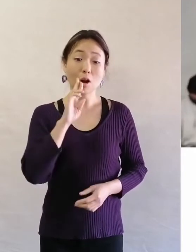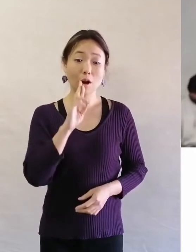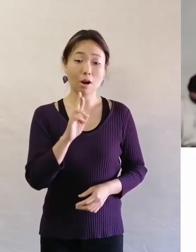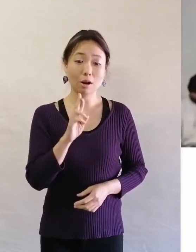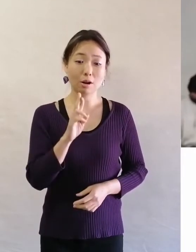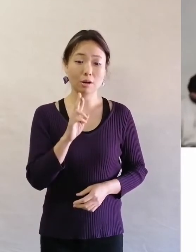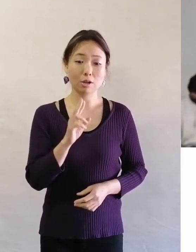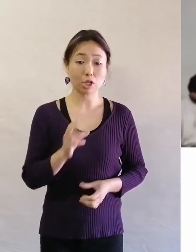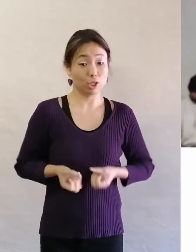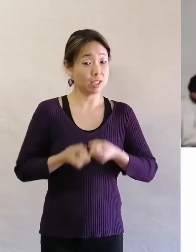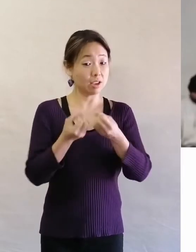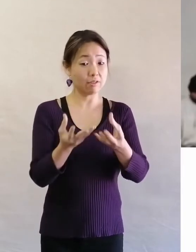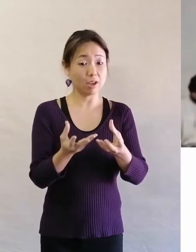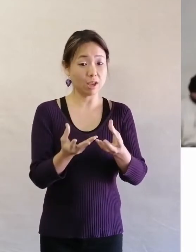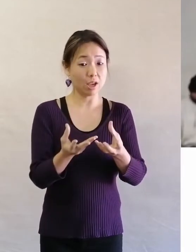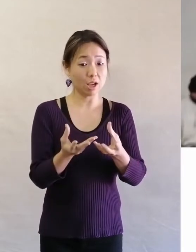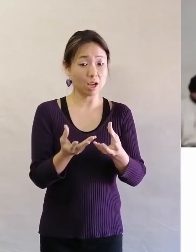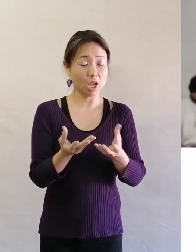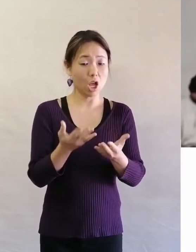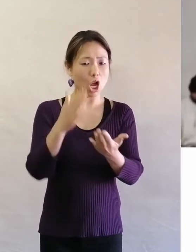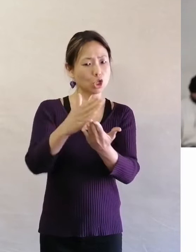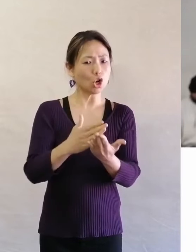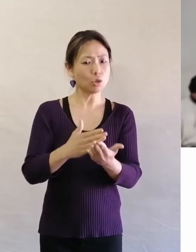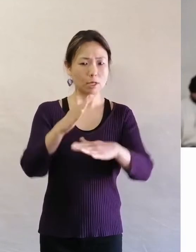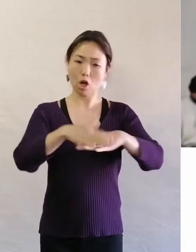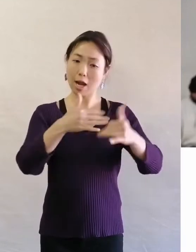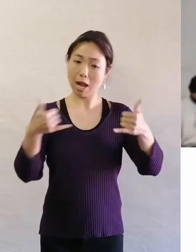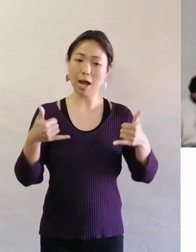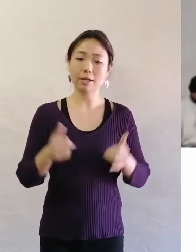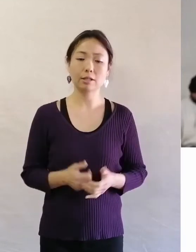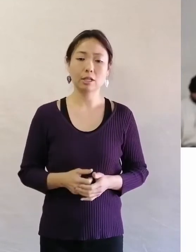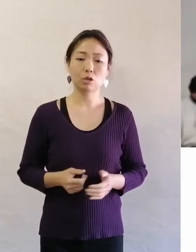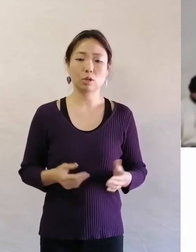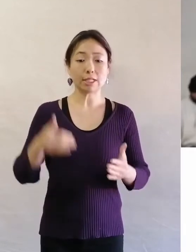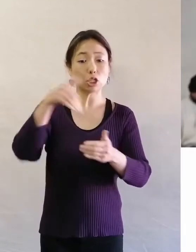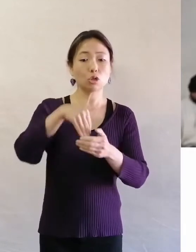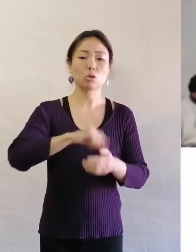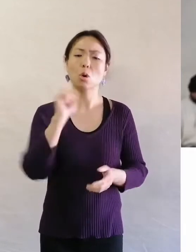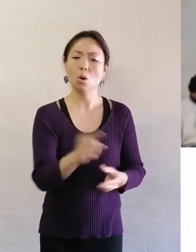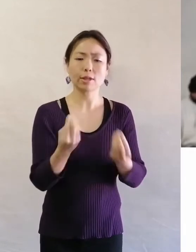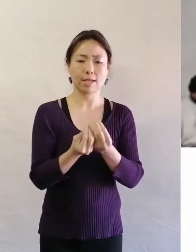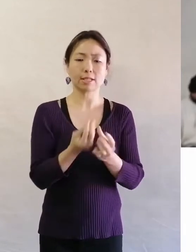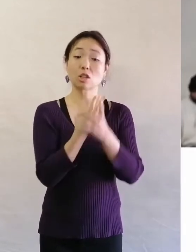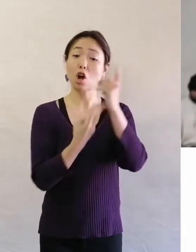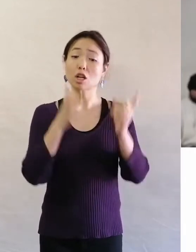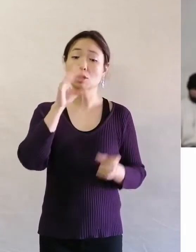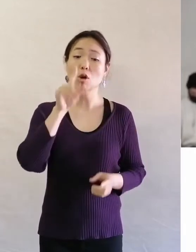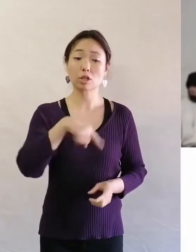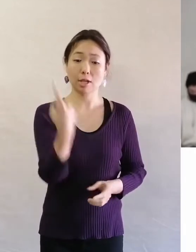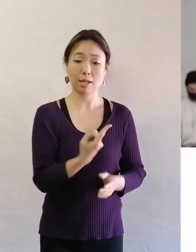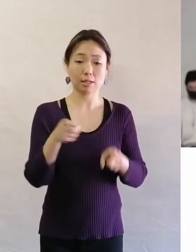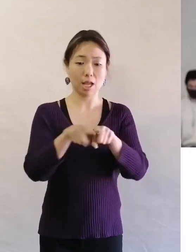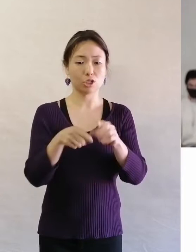be giving out a document online, and it will include all of the things that God had spoken to us as